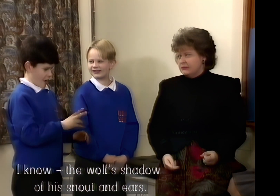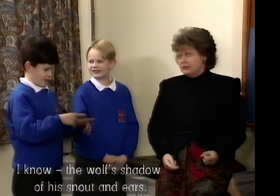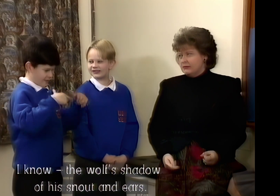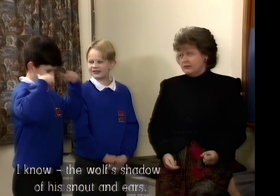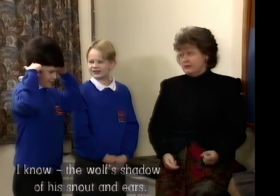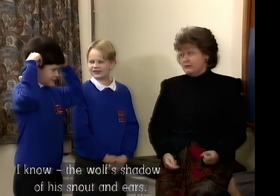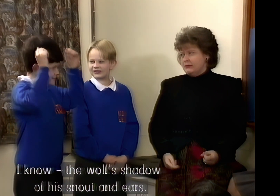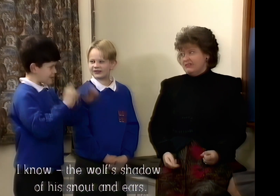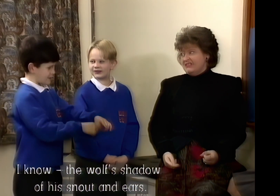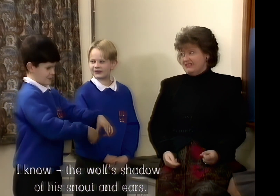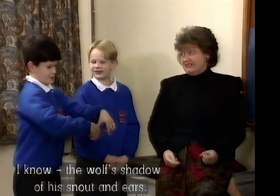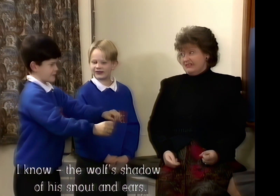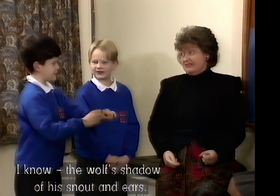wolf's shadow, his snout and his ears.